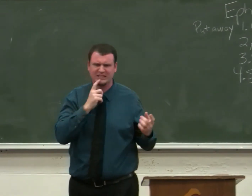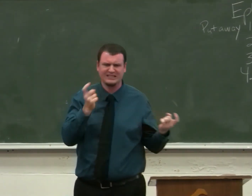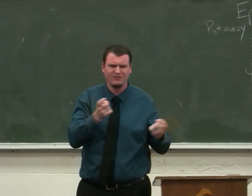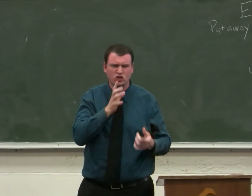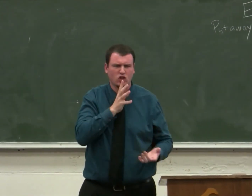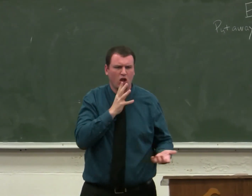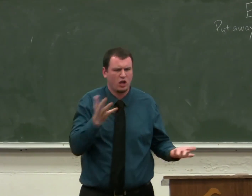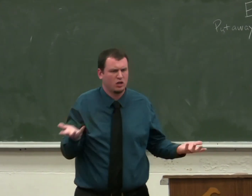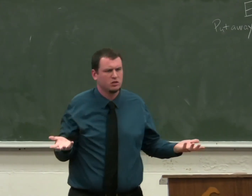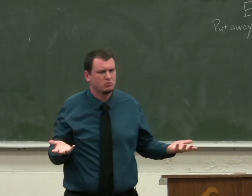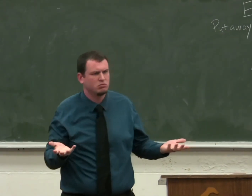talk.